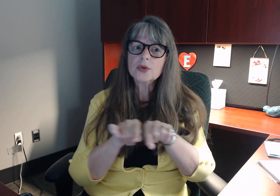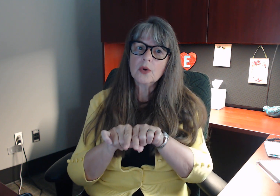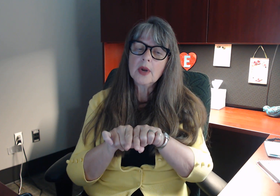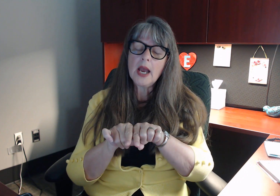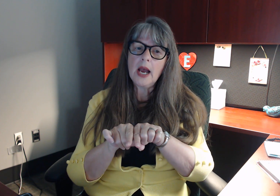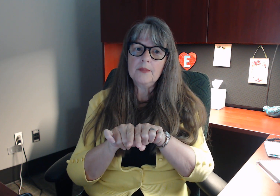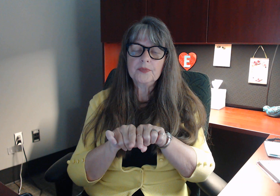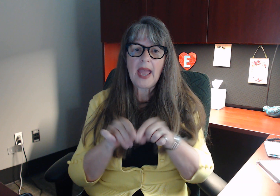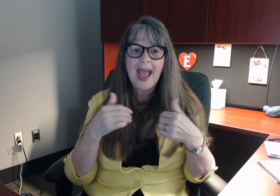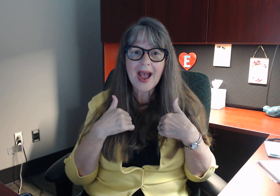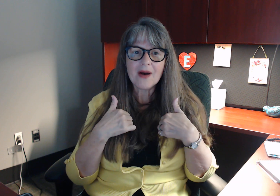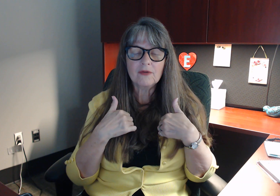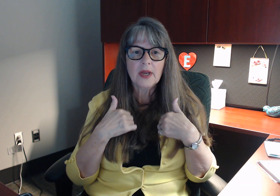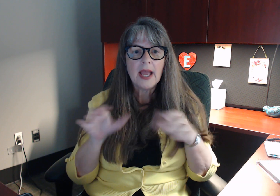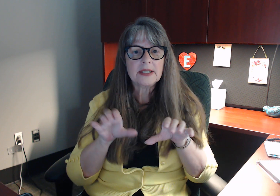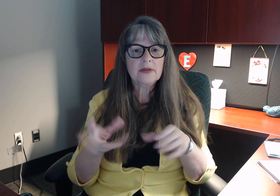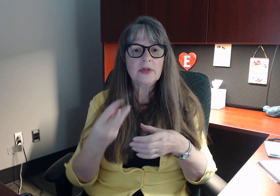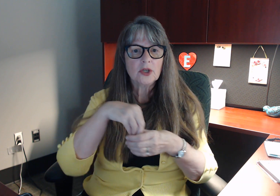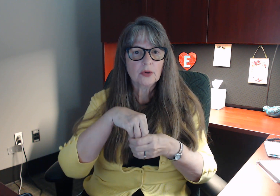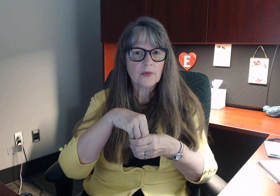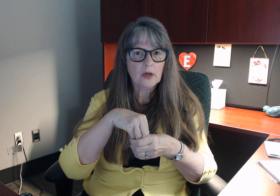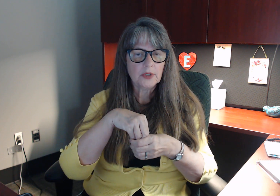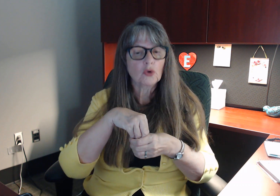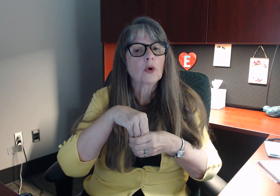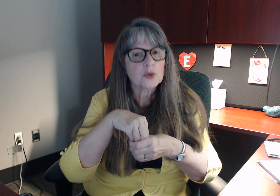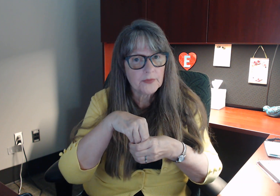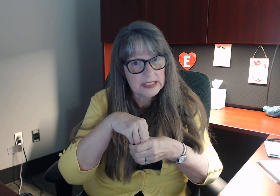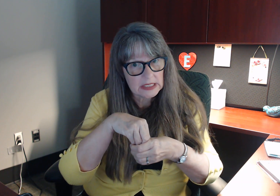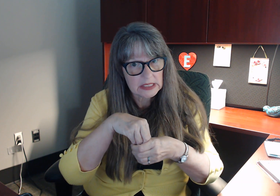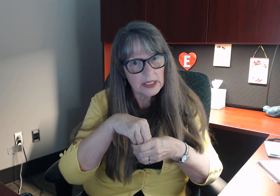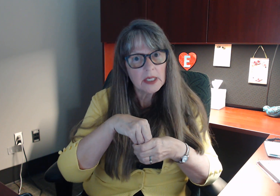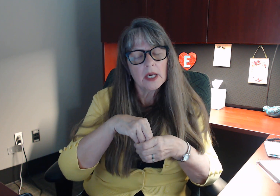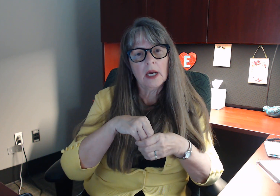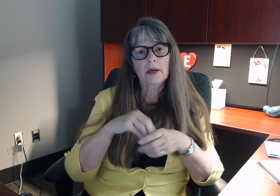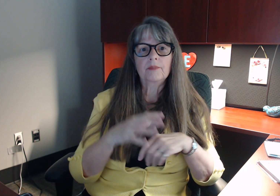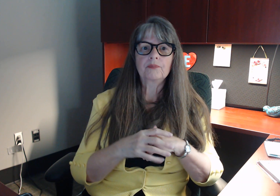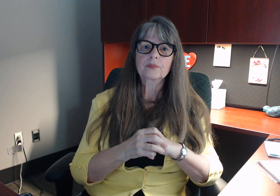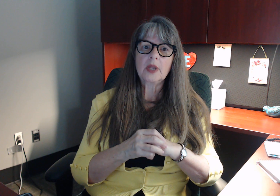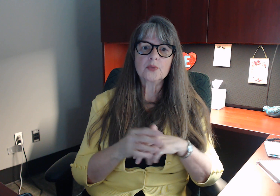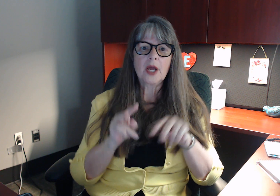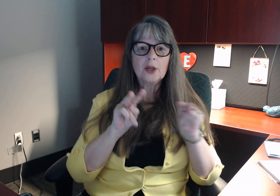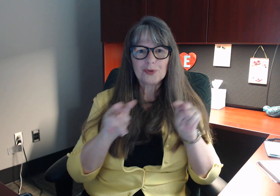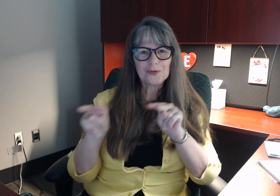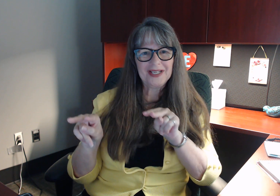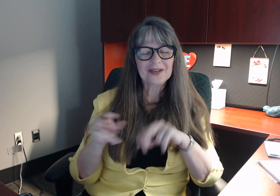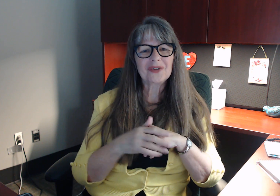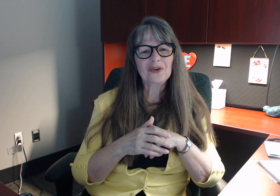also have activities that you're involved in or observances. Because we're not observing it, you know,